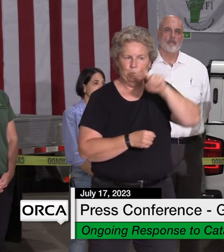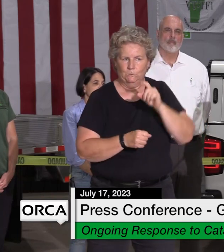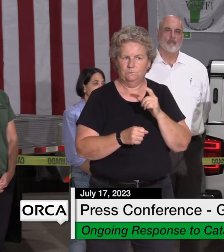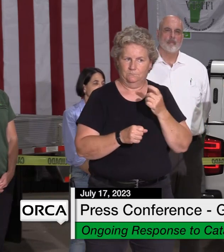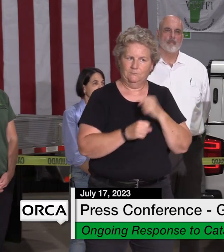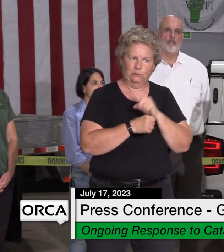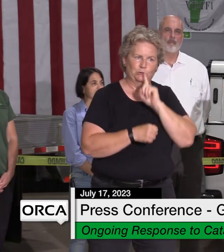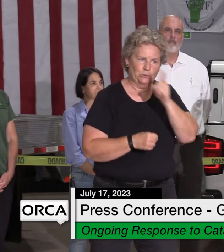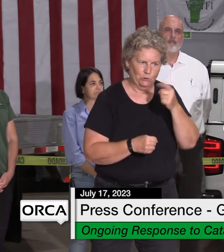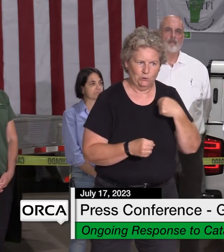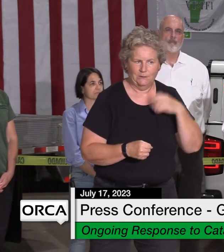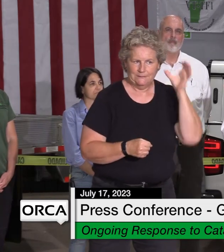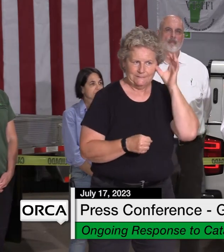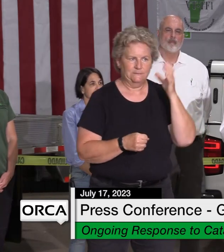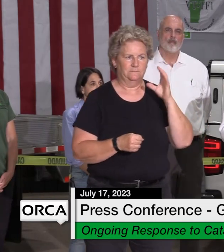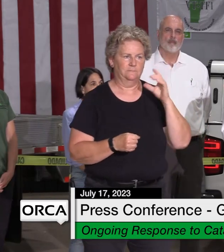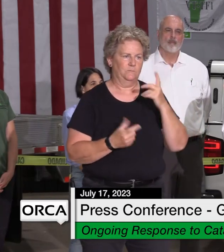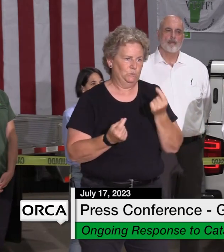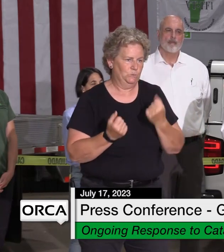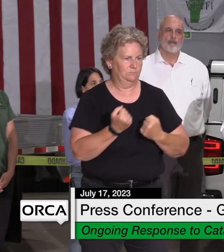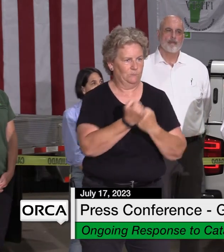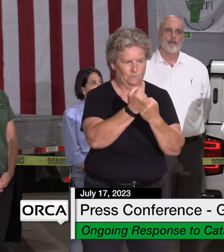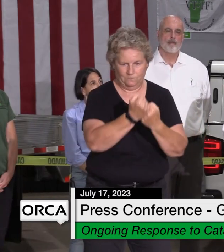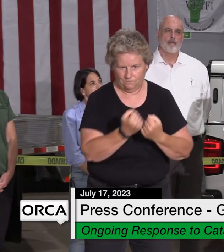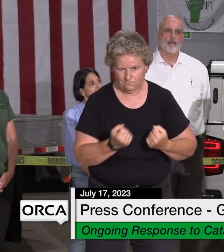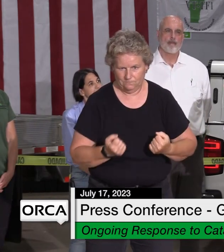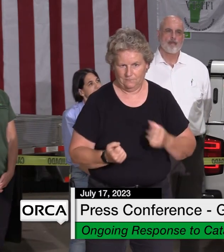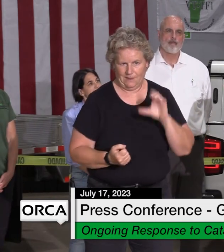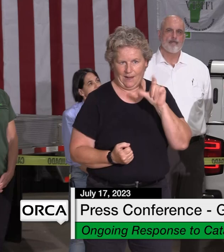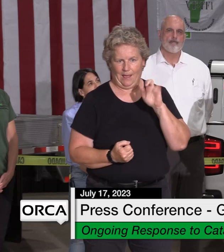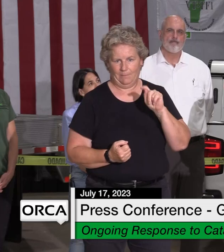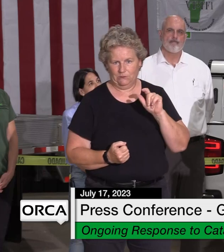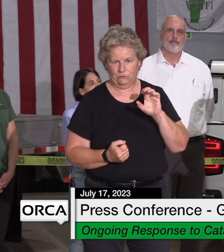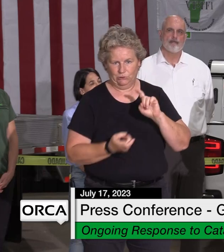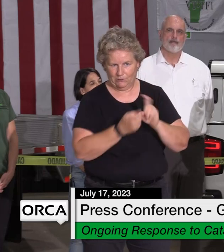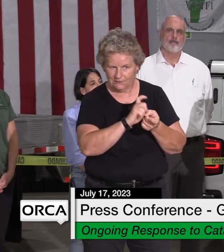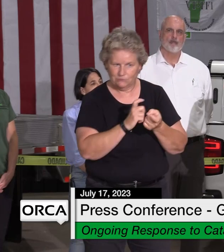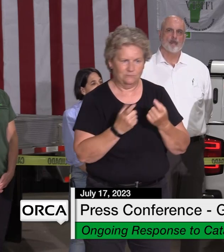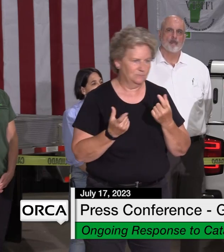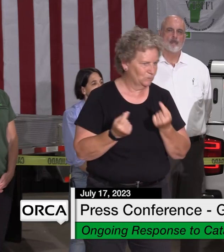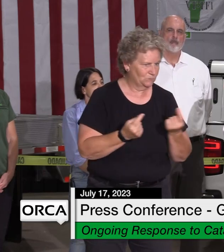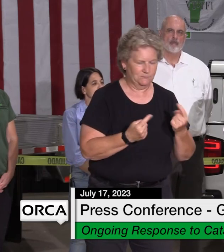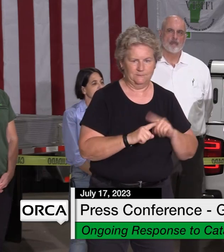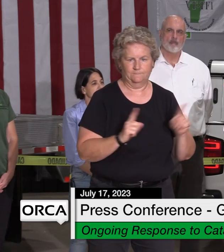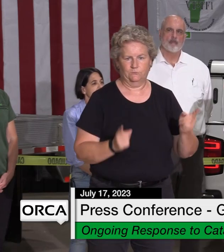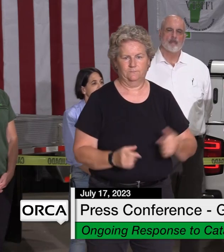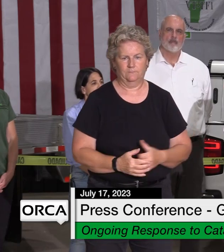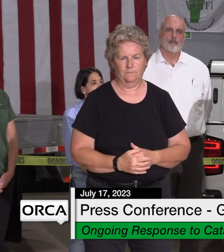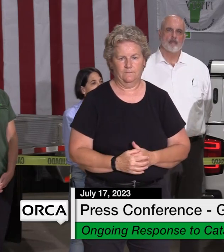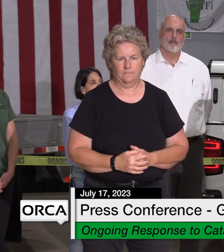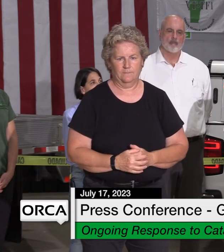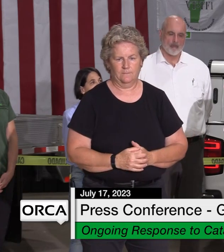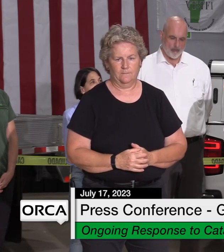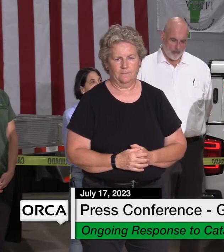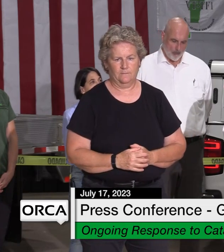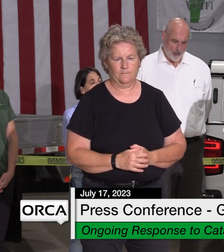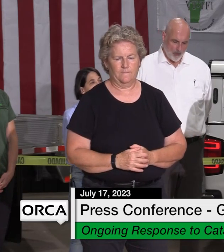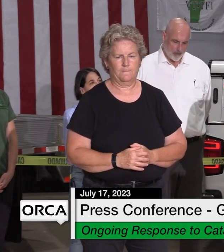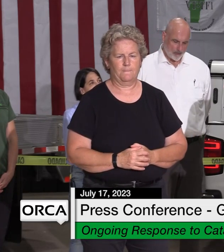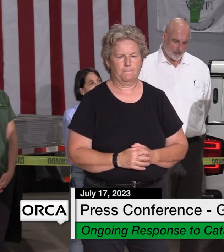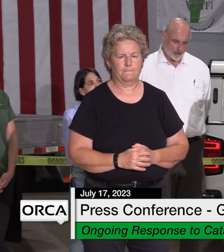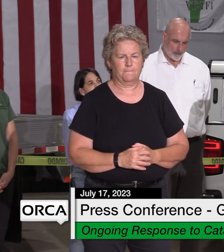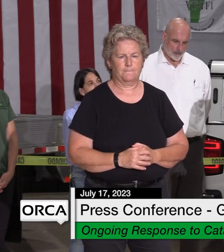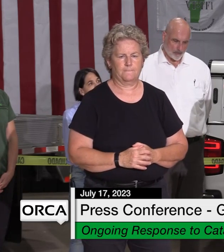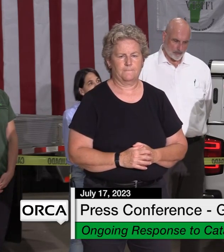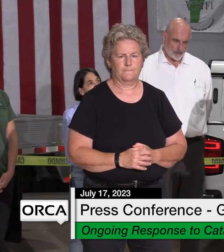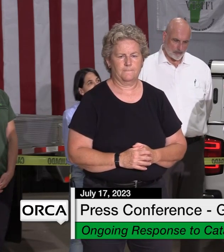more extreme. Just a couple of months ago, through President Biden's bipartisan infrastructure law, we've been able to open applications for the first